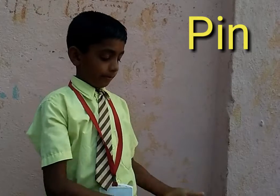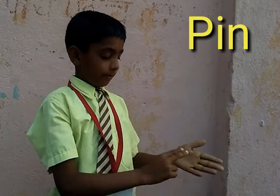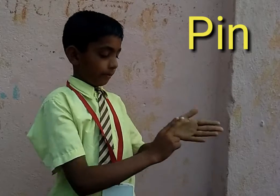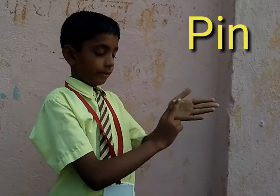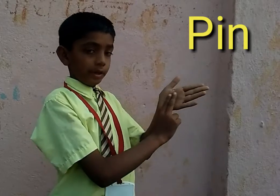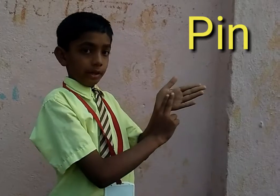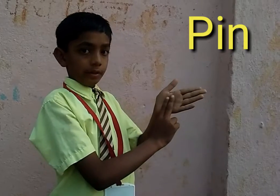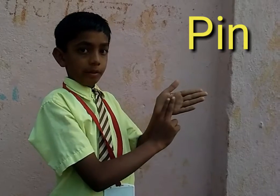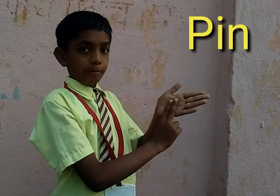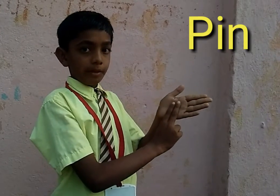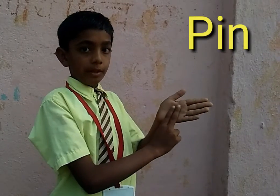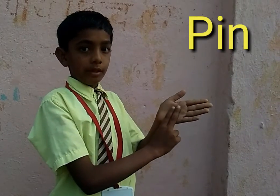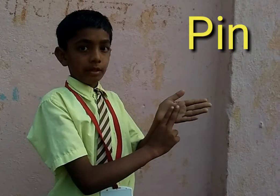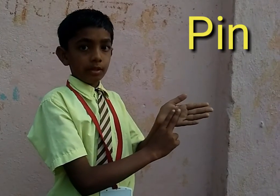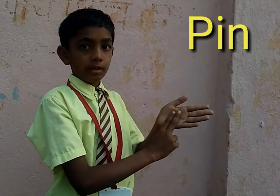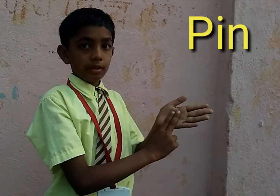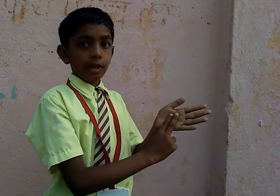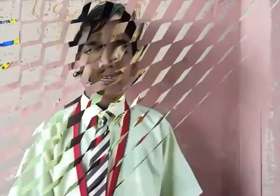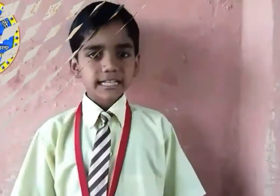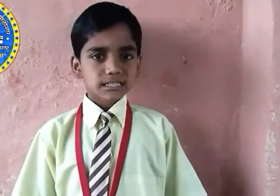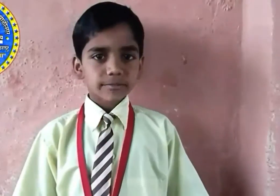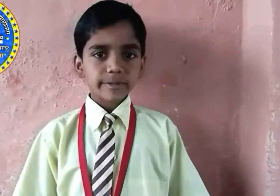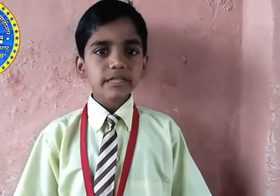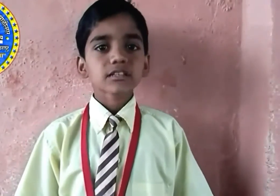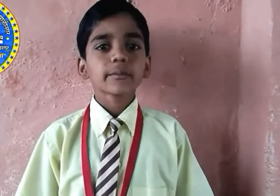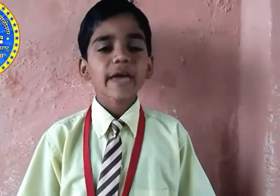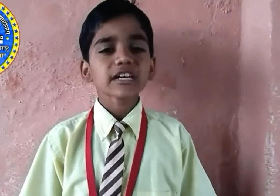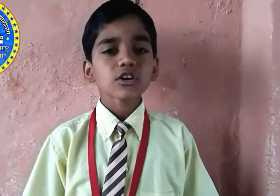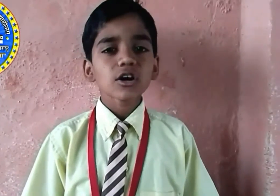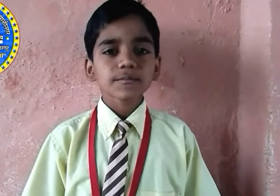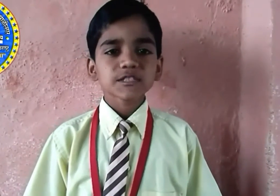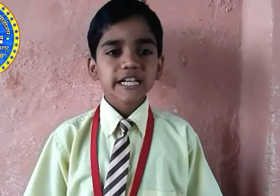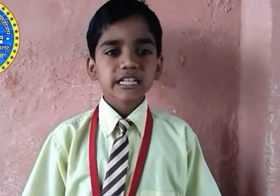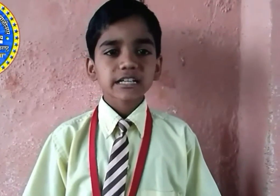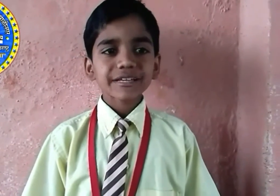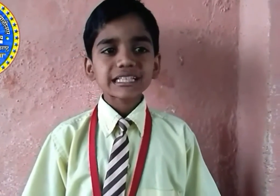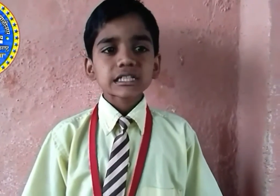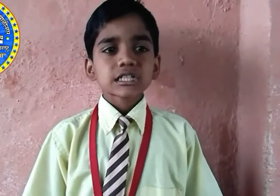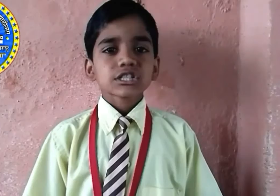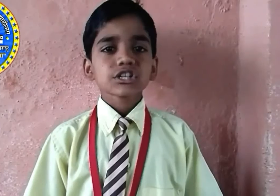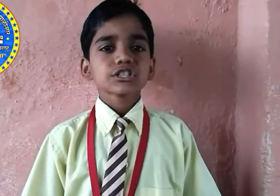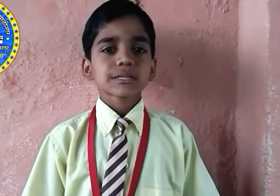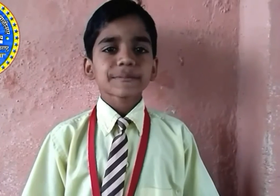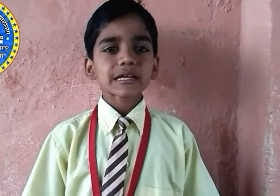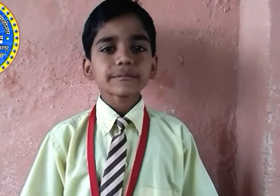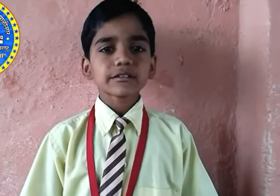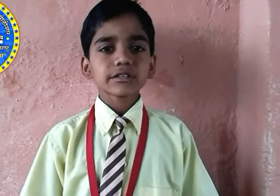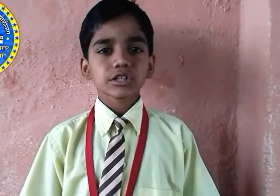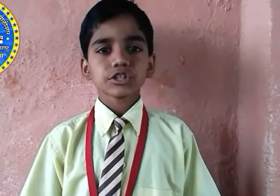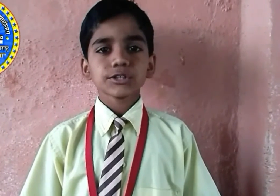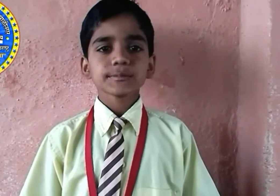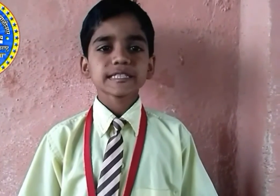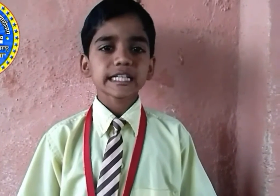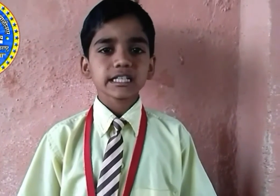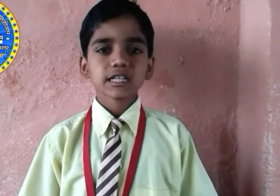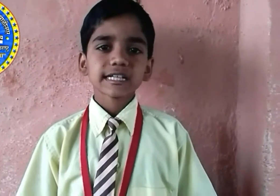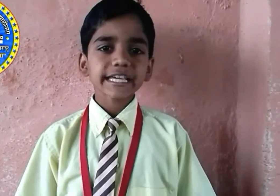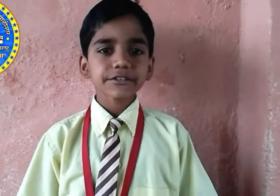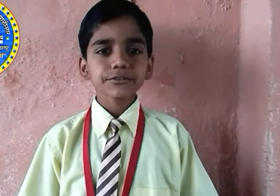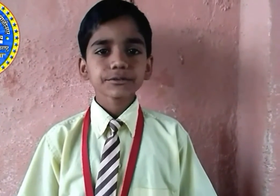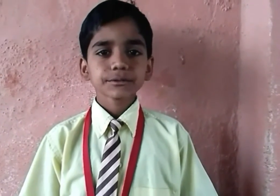Young Thank you the bank of sign language. So subscribe our YouTube channel. Thank you